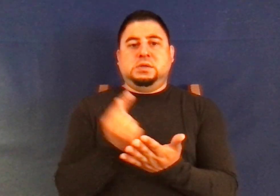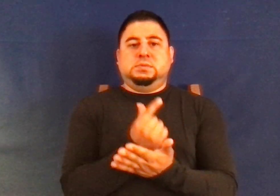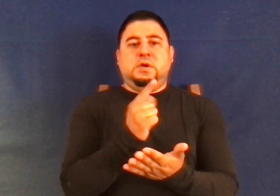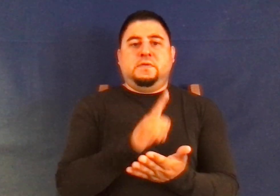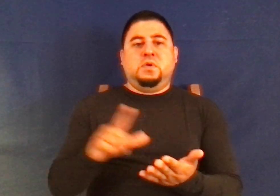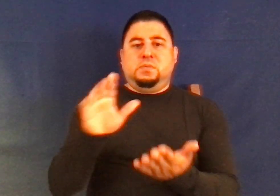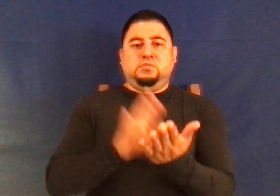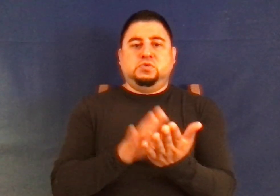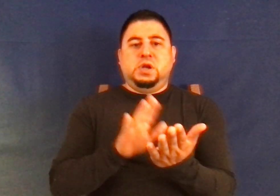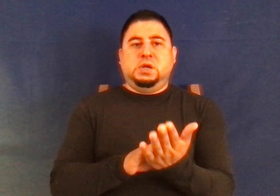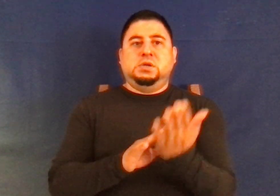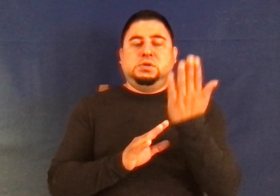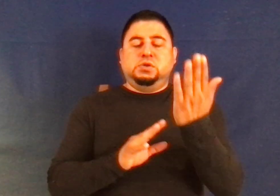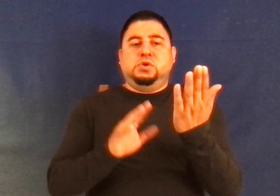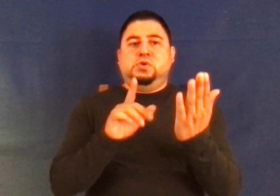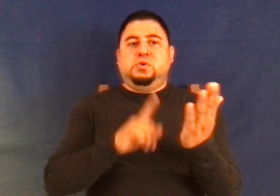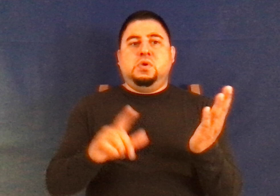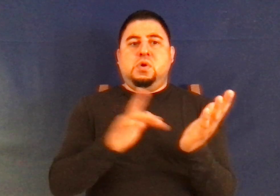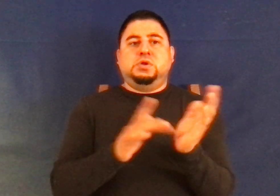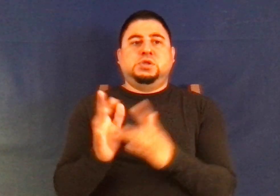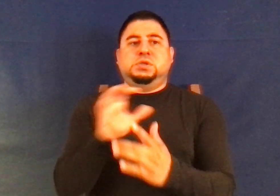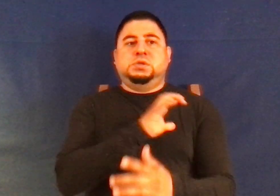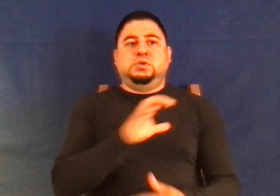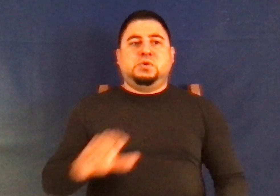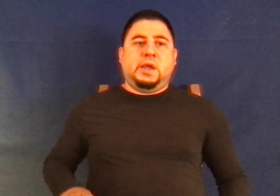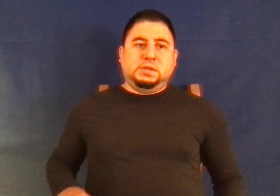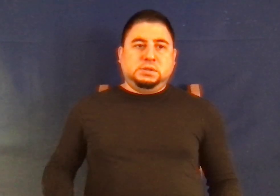Lord. Thanks to you, Lord Jesus Christ.